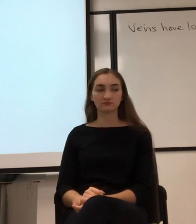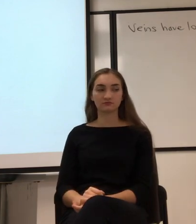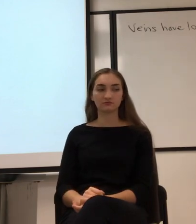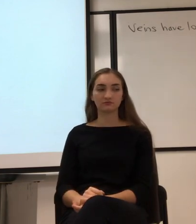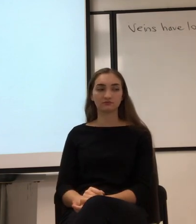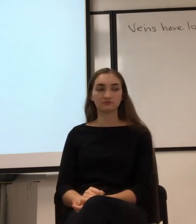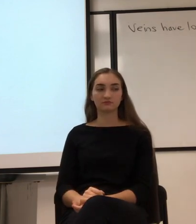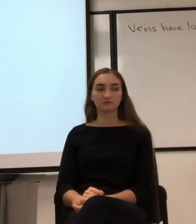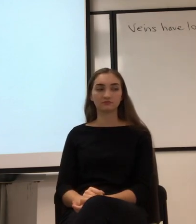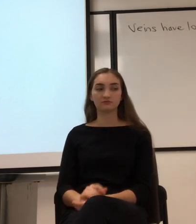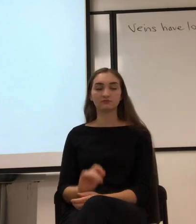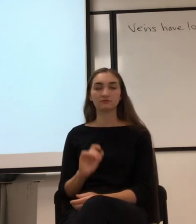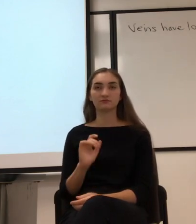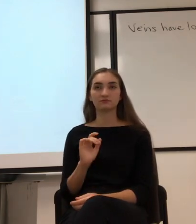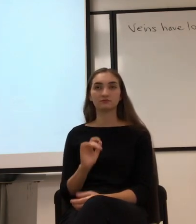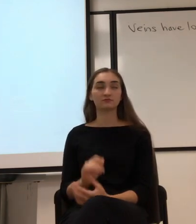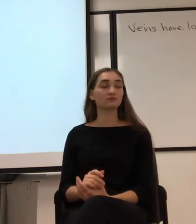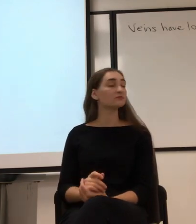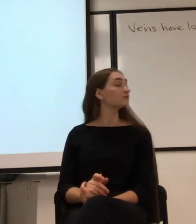How can